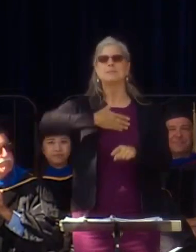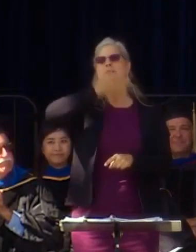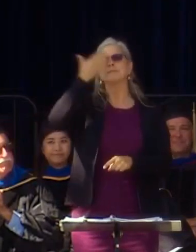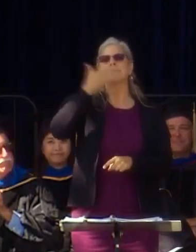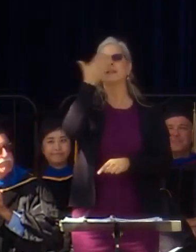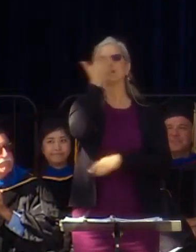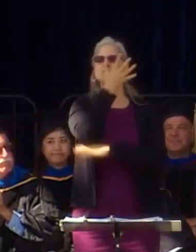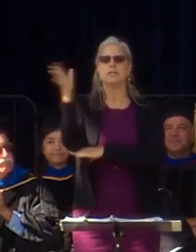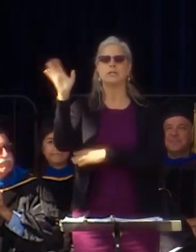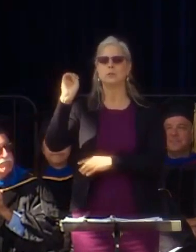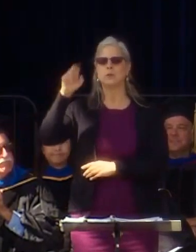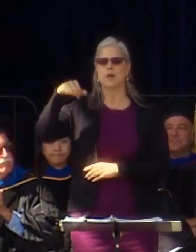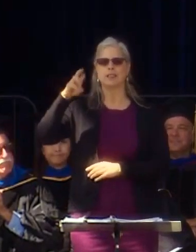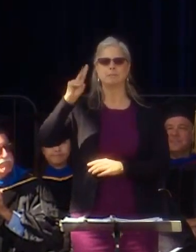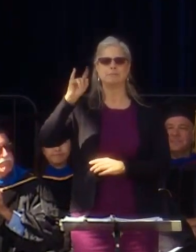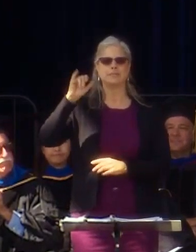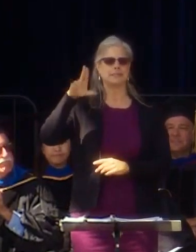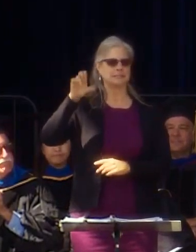eucalyptus in the air.